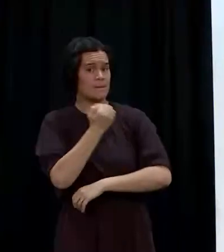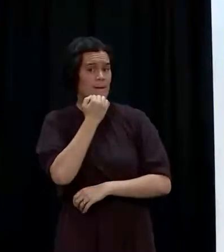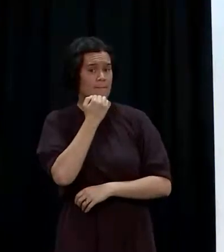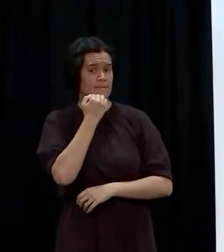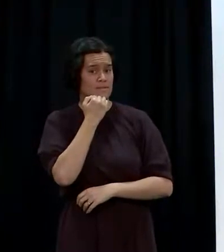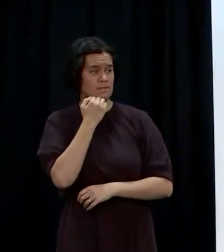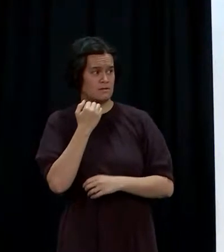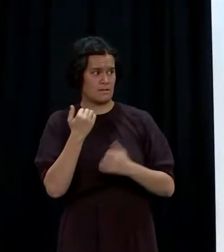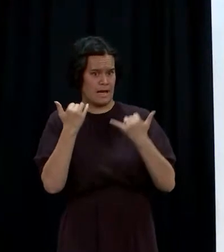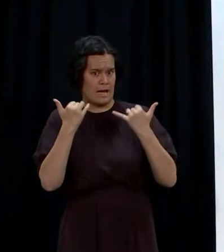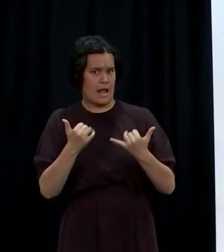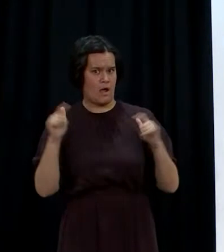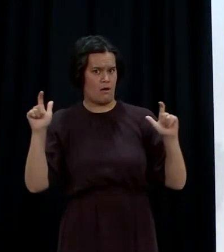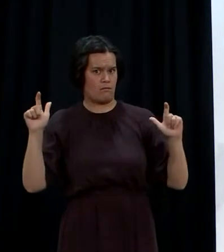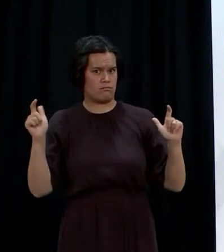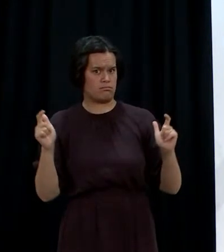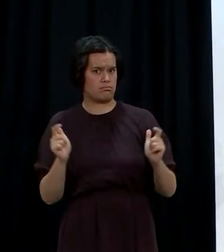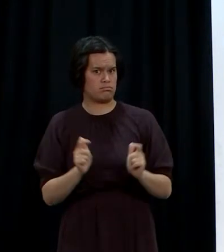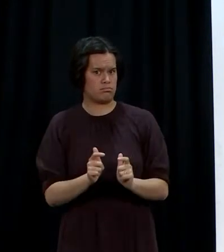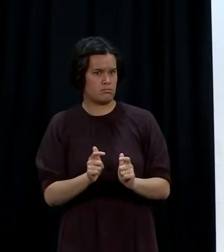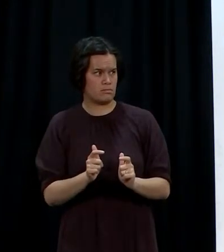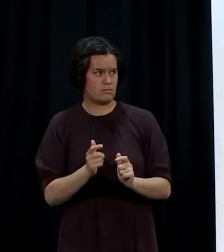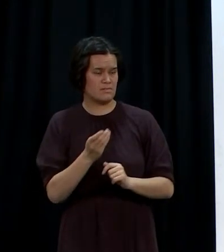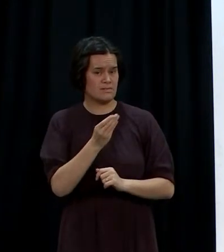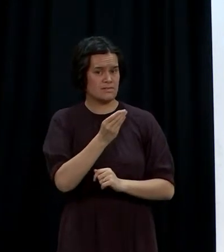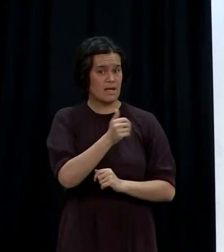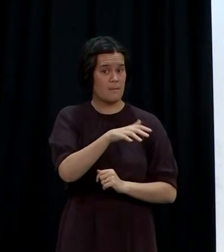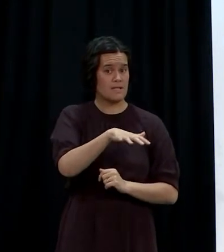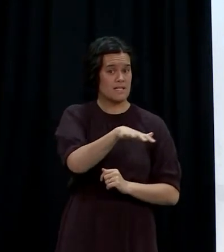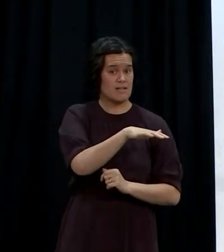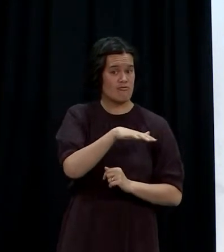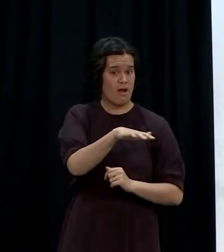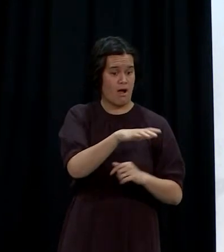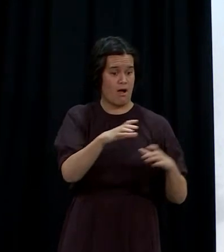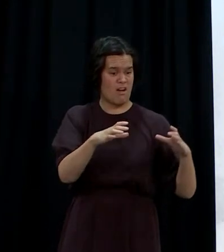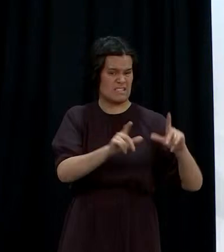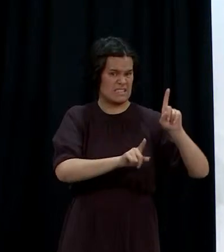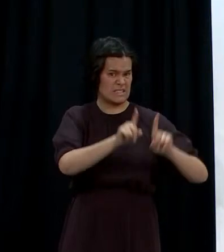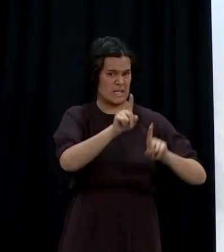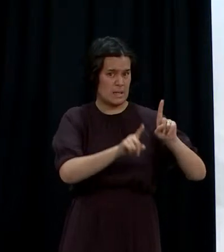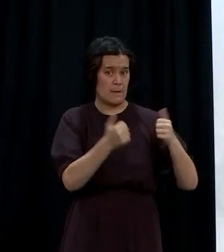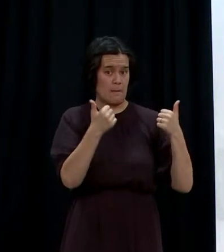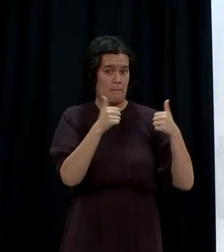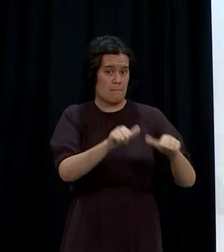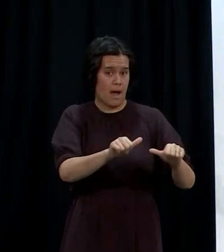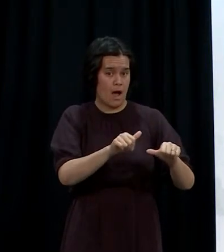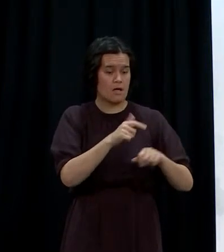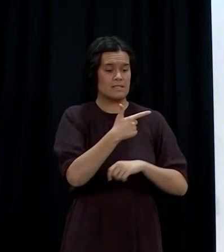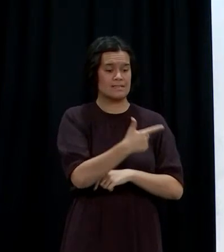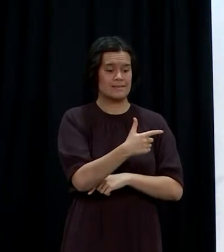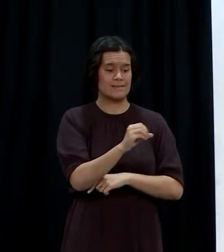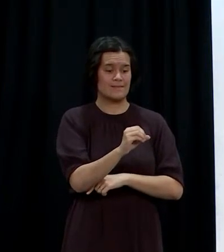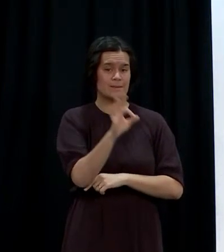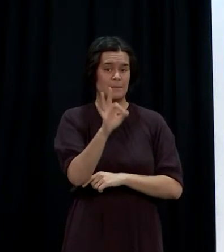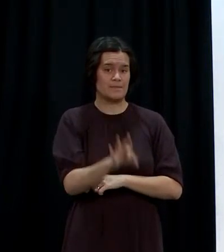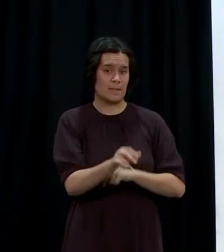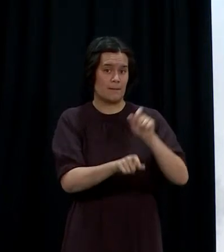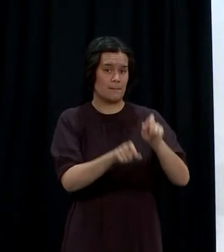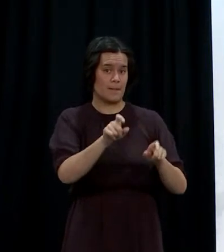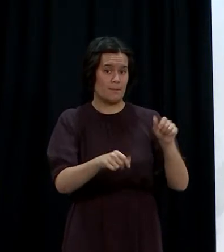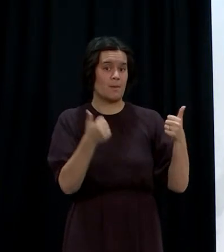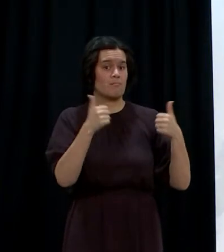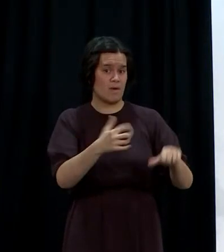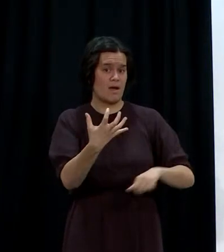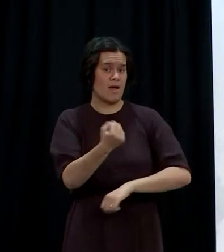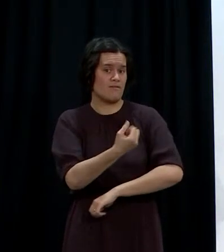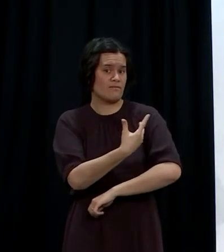high. Some areas are already at 75% vaccinated, places like Nelson Melbourne for the Allen population. Are you starting